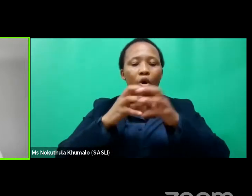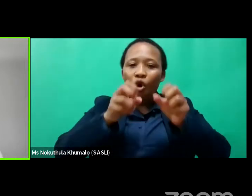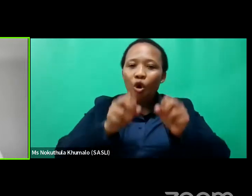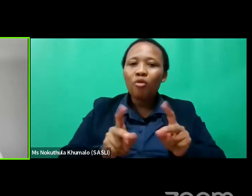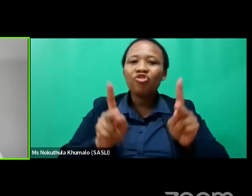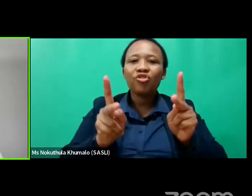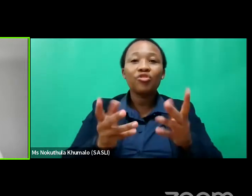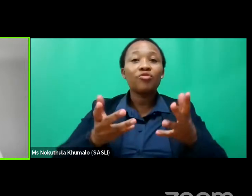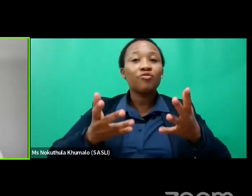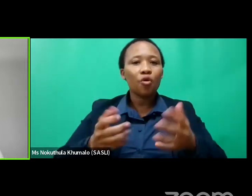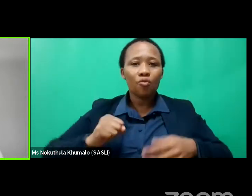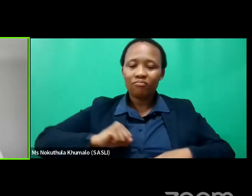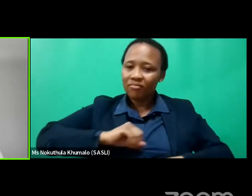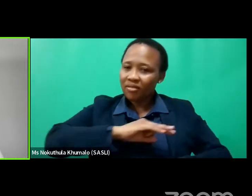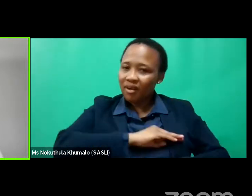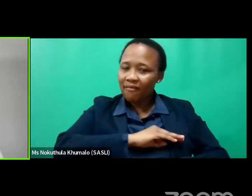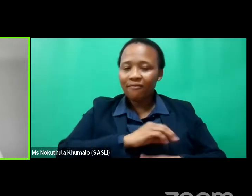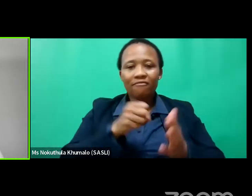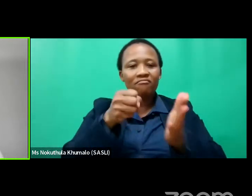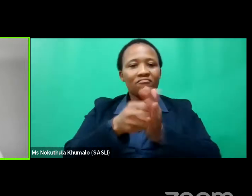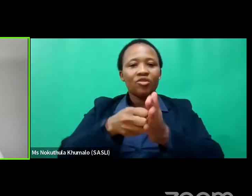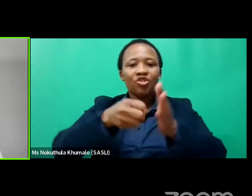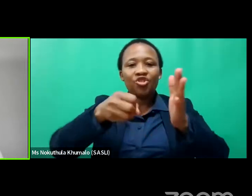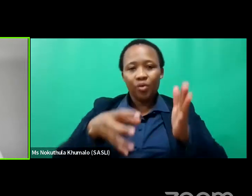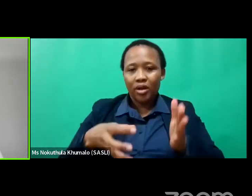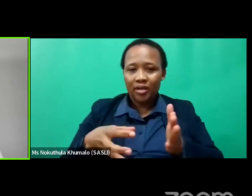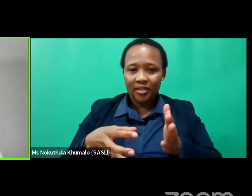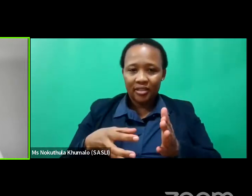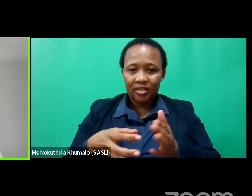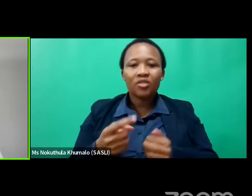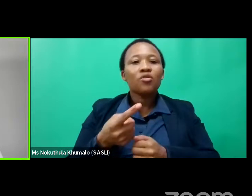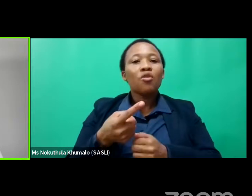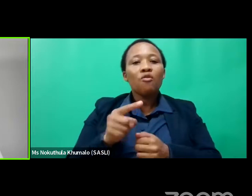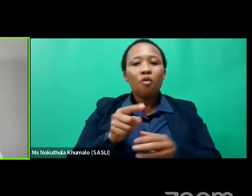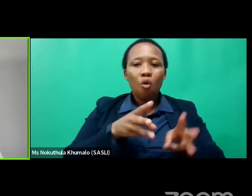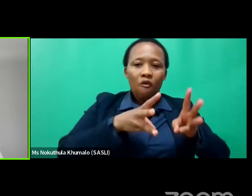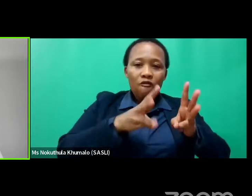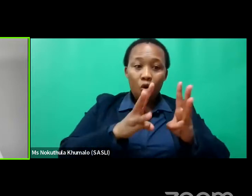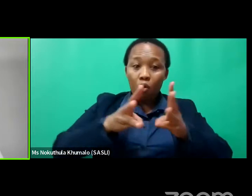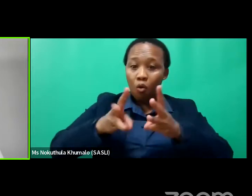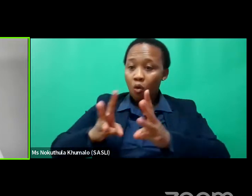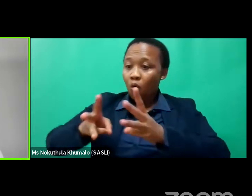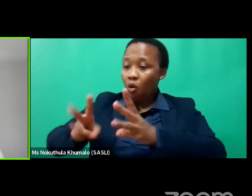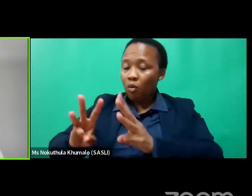different forms of barriers, challenges, and limitations.